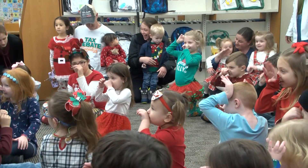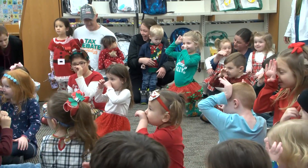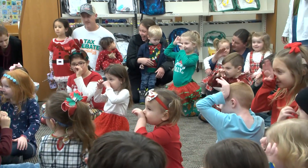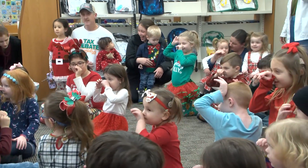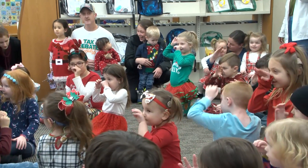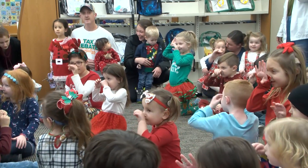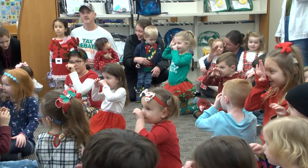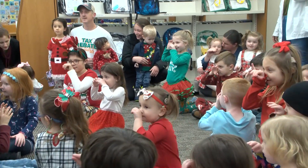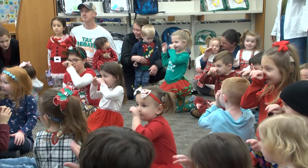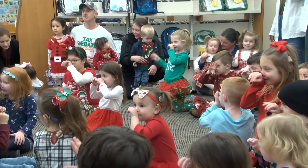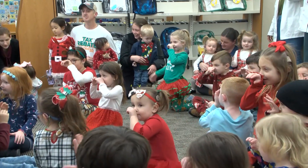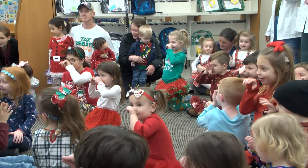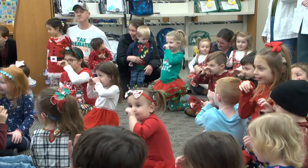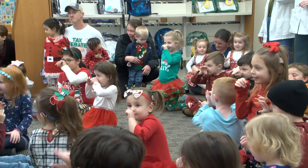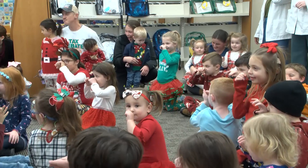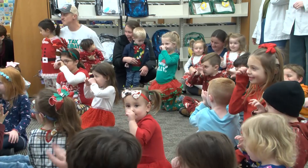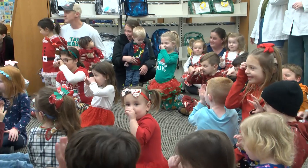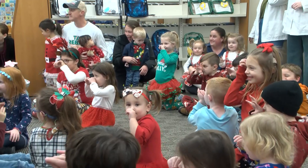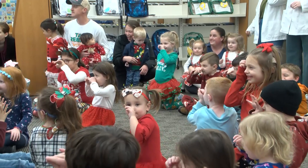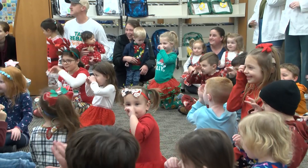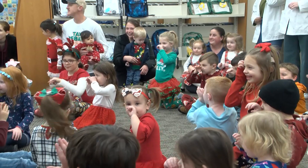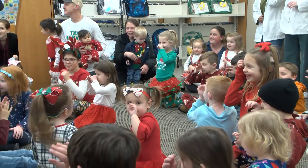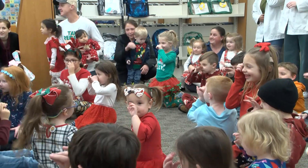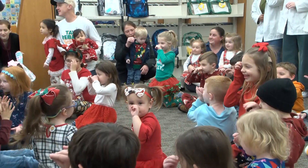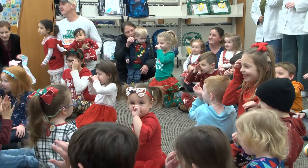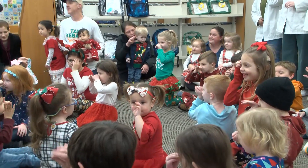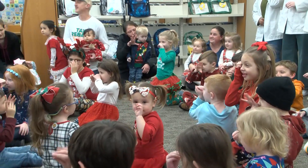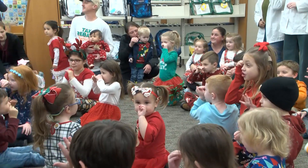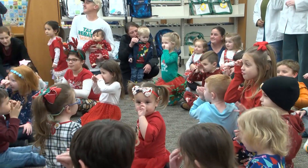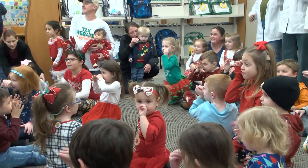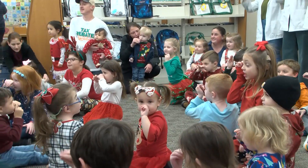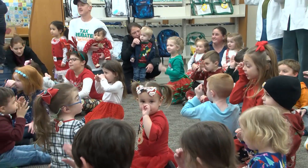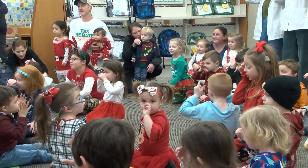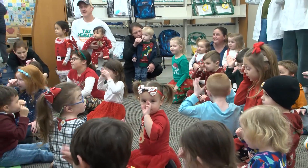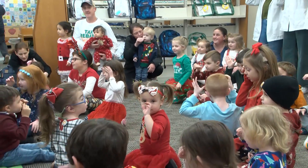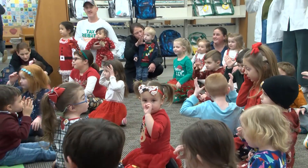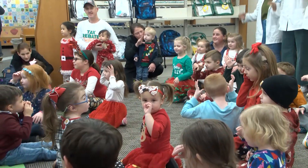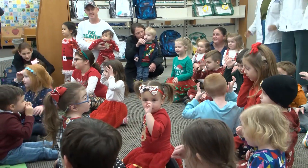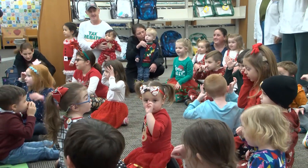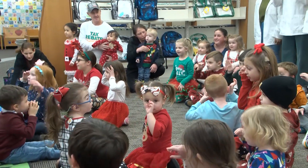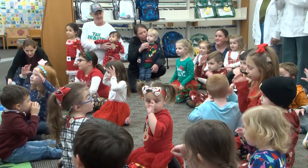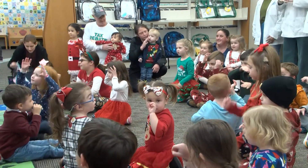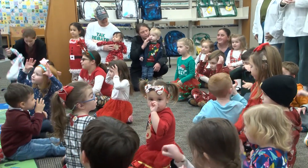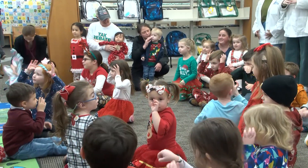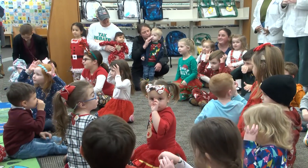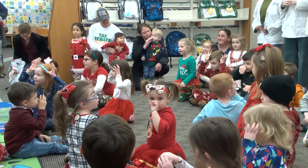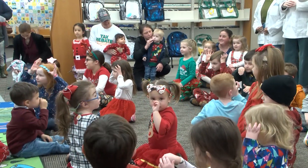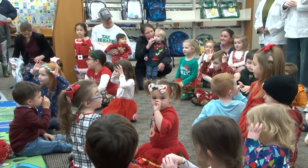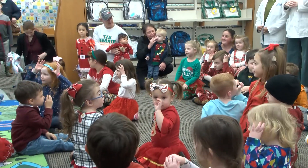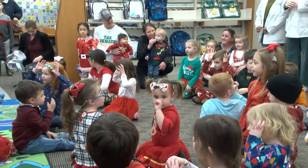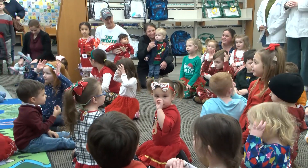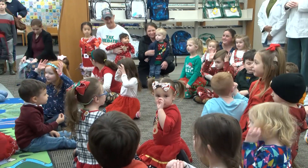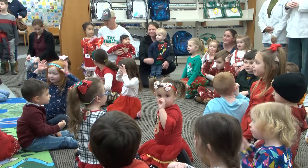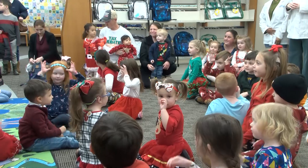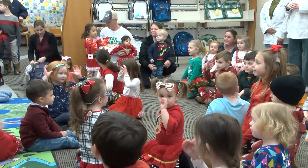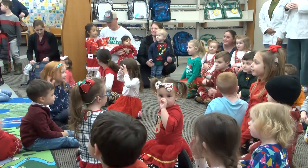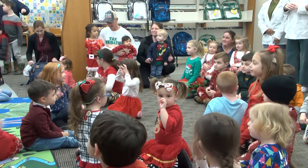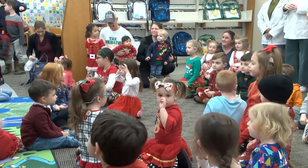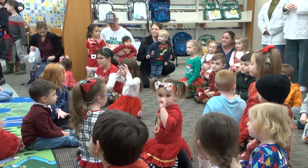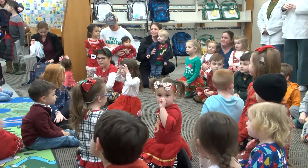nose blink? Yeah, Rudolph, the red-nosed reindeer. Are we?